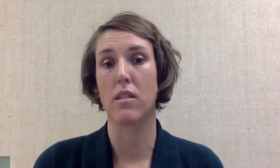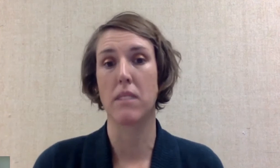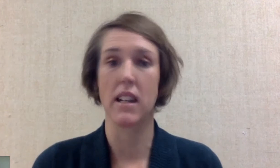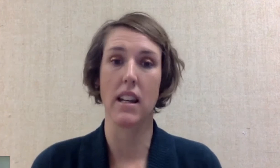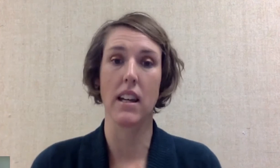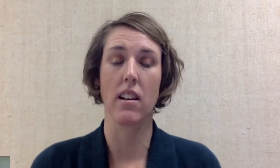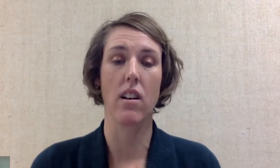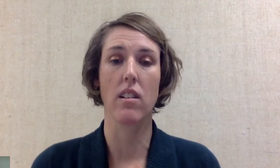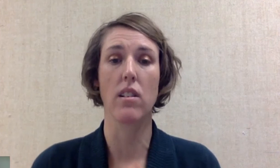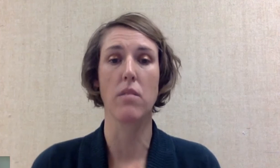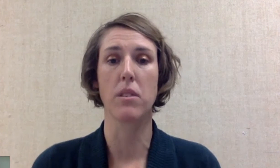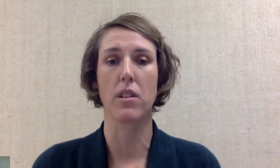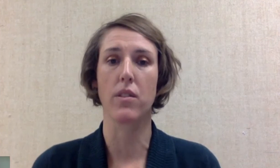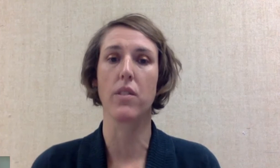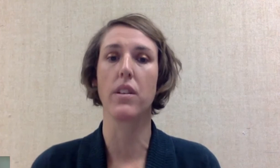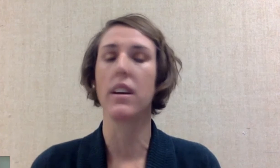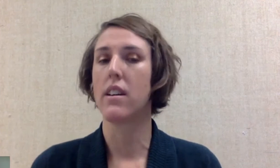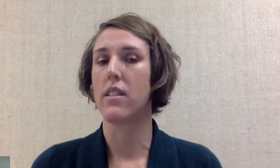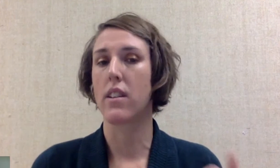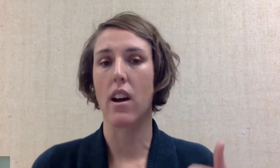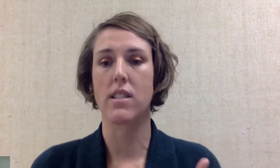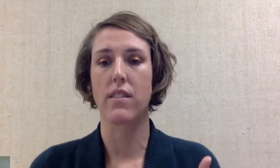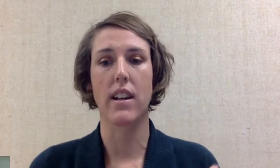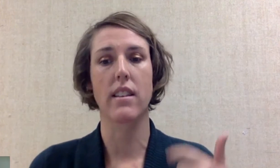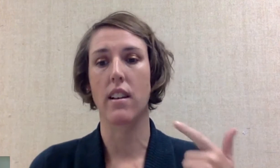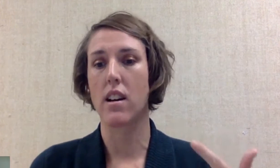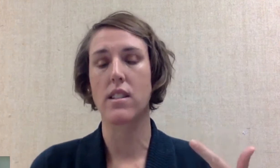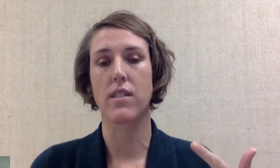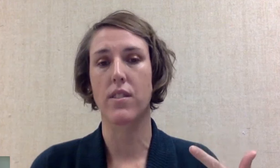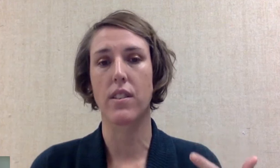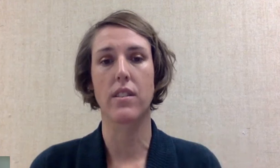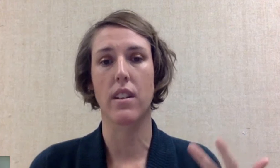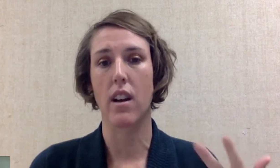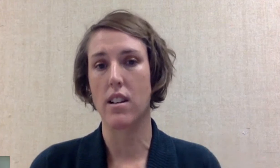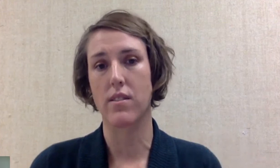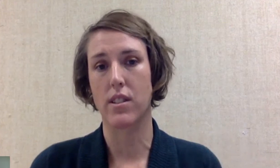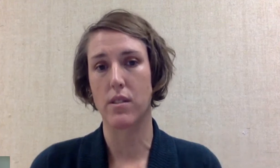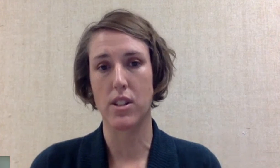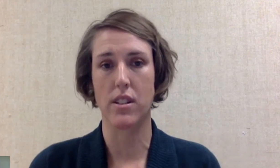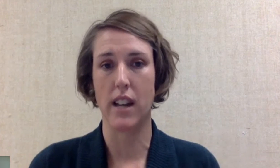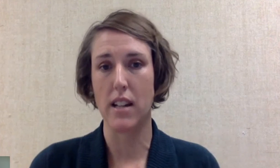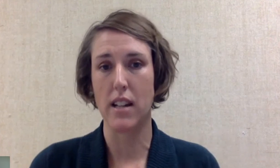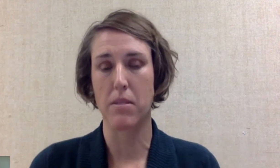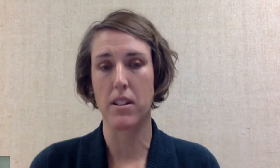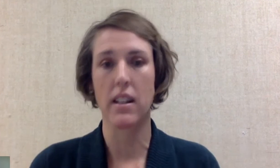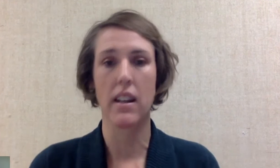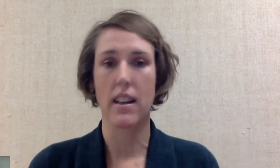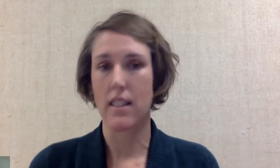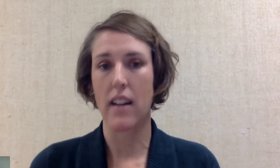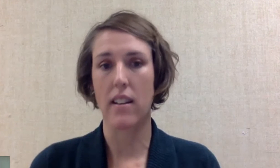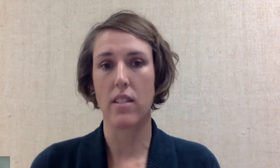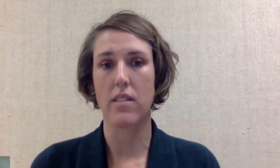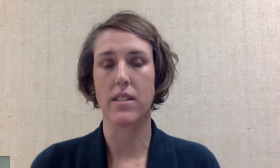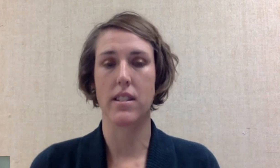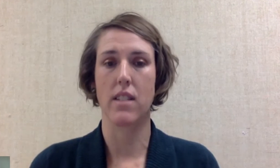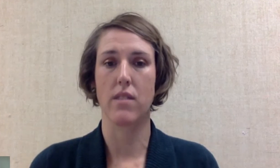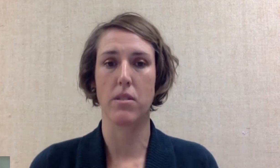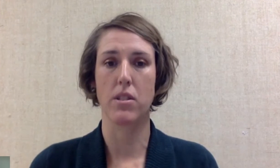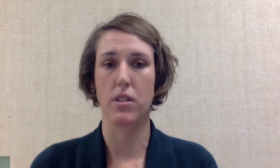and eating all home-cooked food, the cost of your rent, the cost of your food, and the cost of your tuition and textbooks, that alone is enough to push you